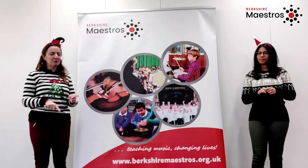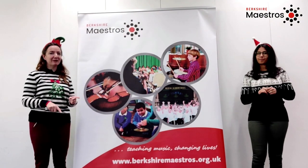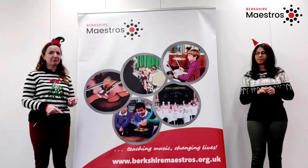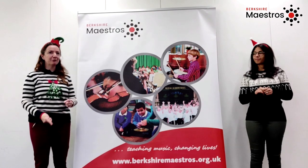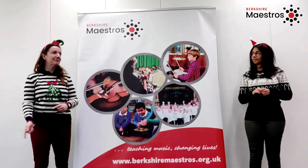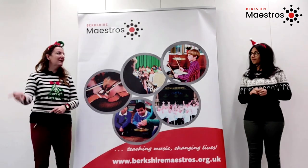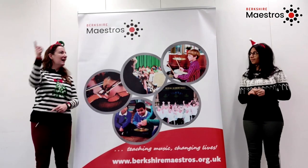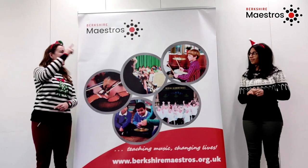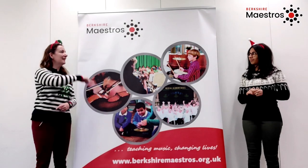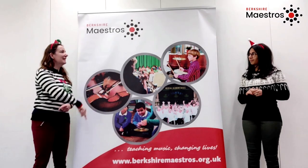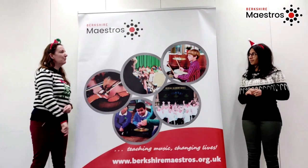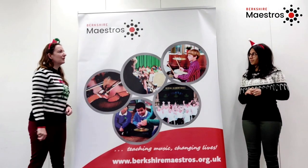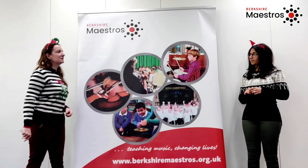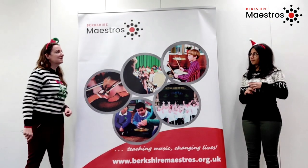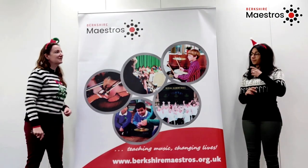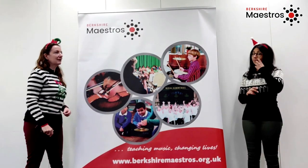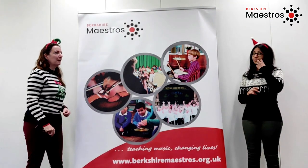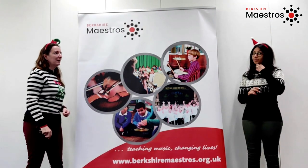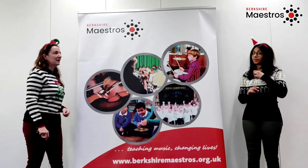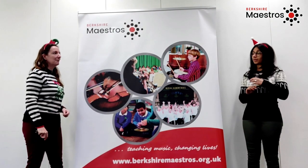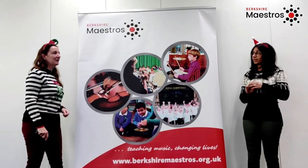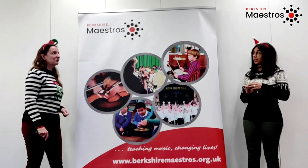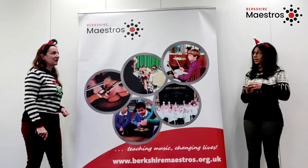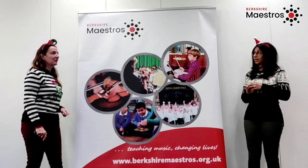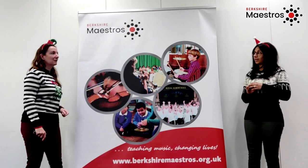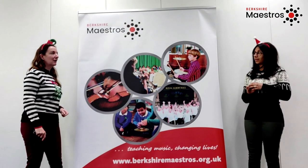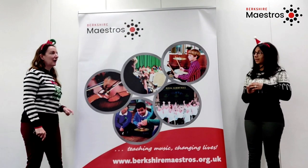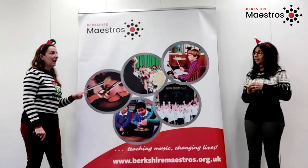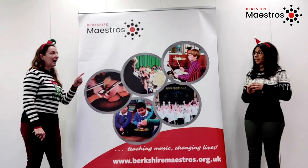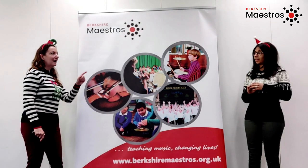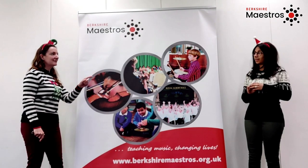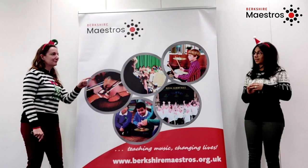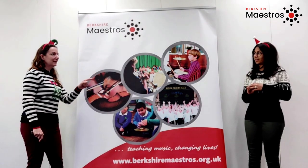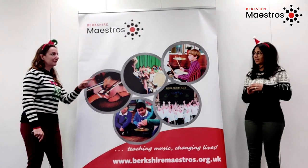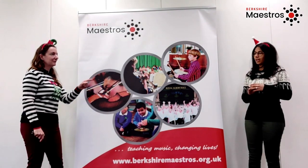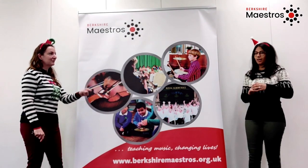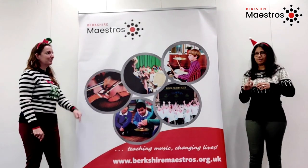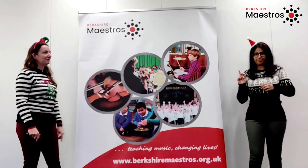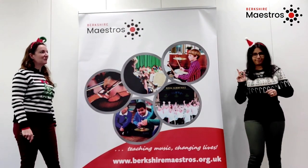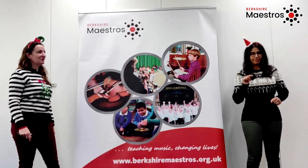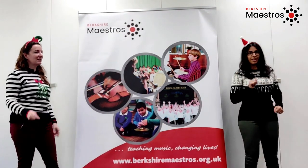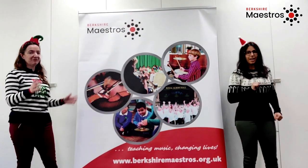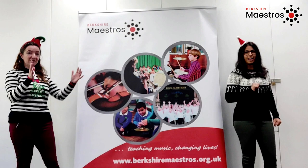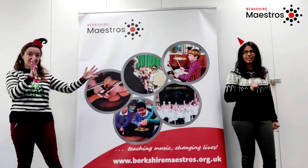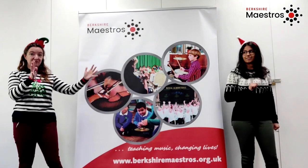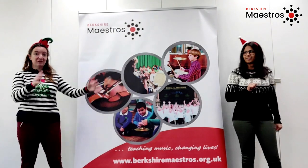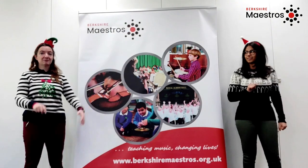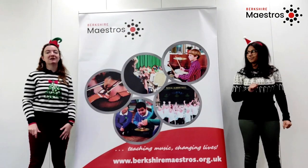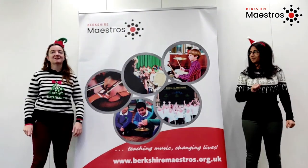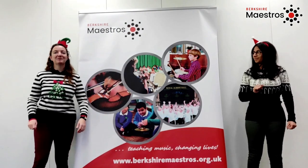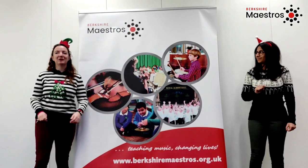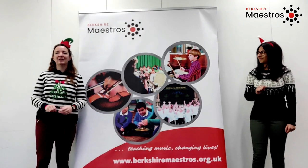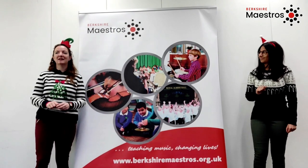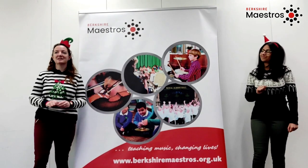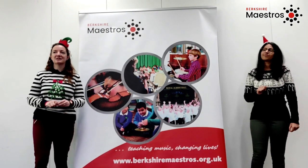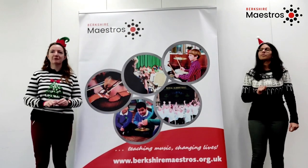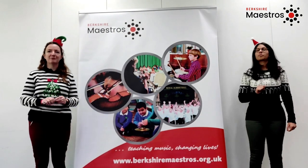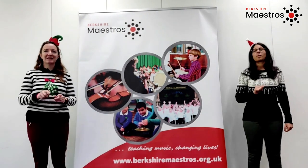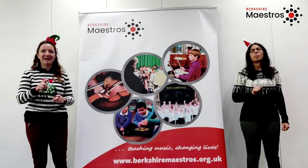way through, and then we're going to sing Away in a Manger as a round. Just that first bit. Okay, so let's go from the